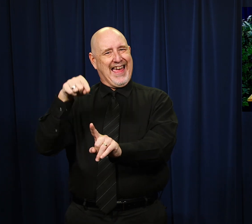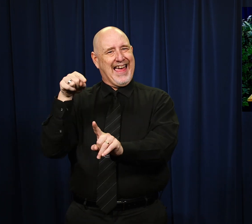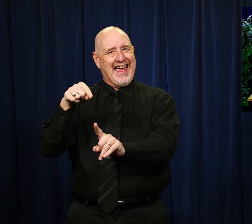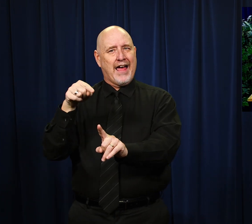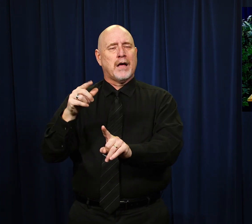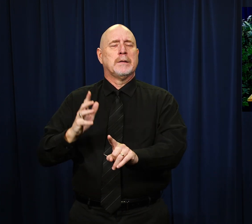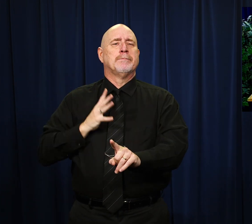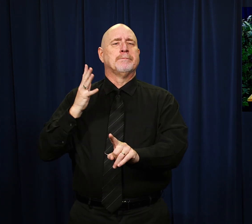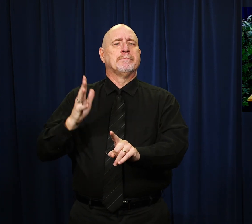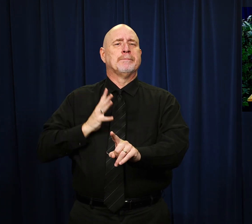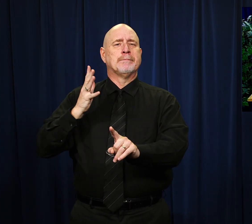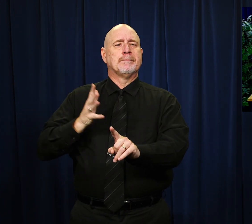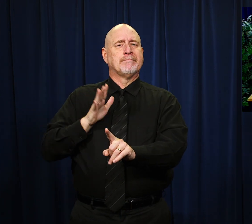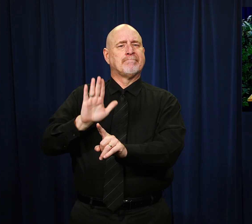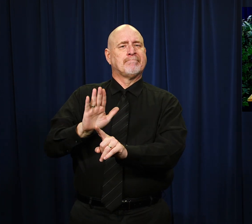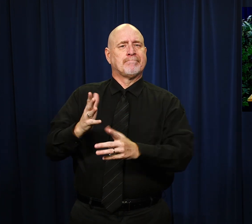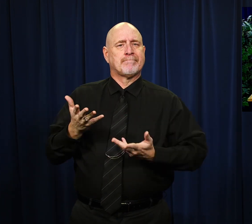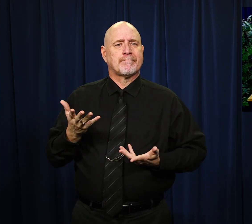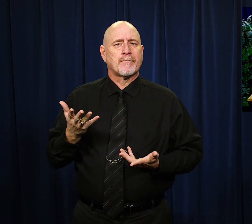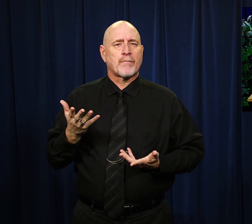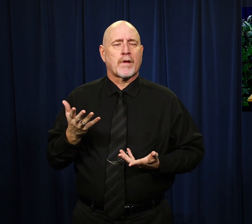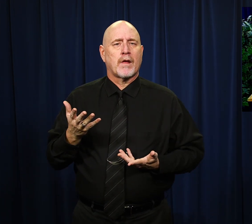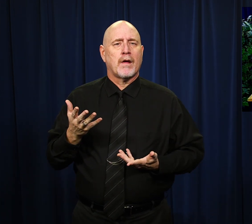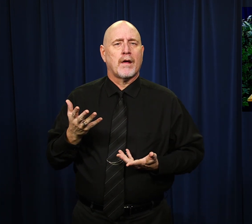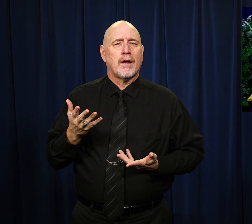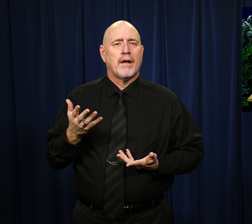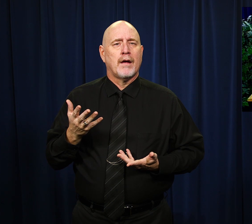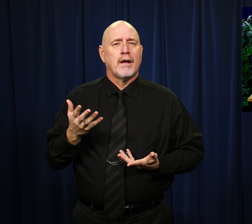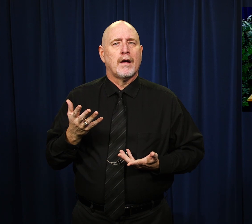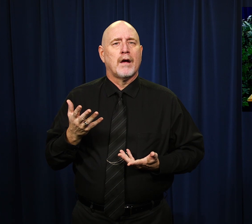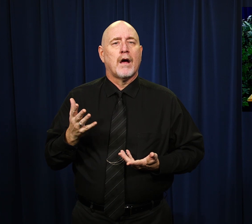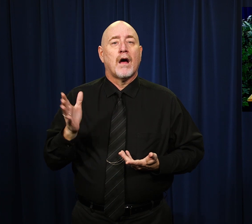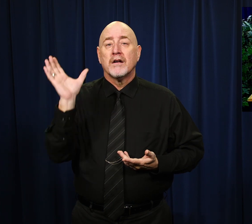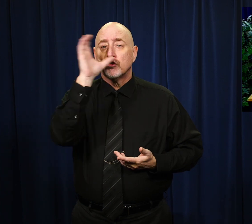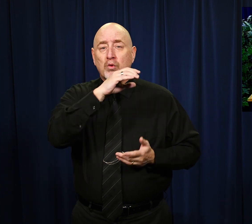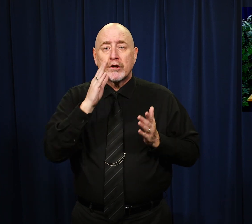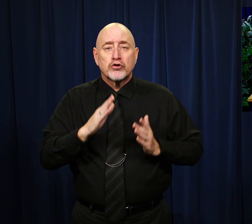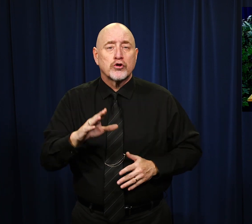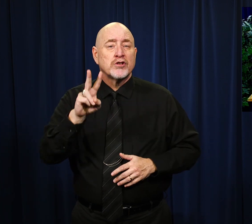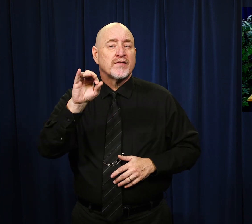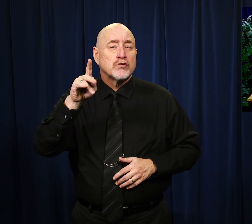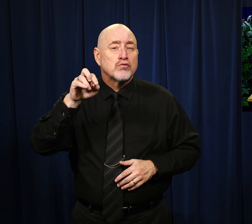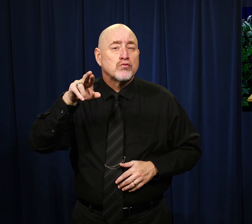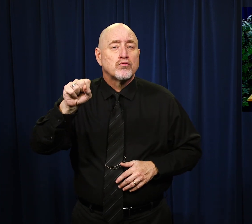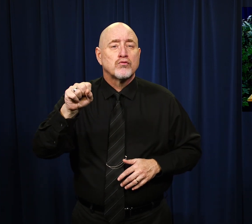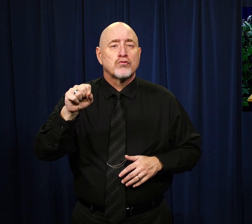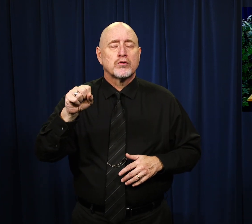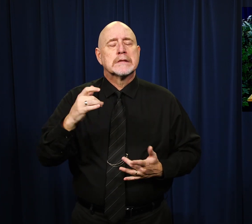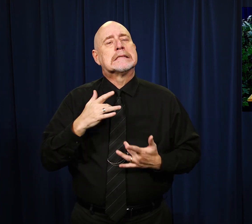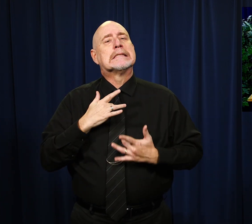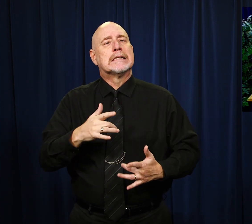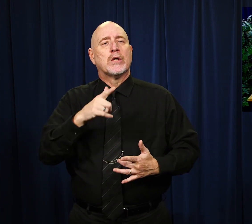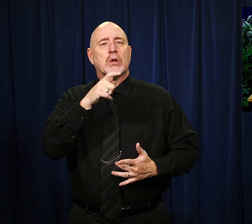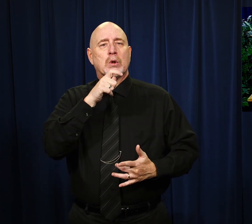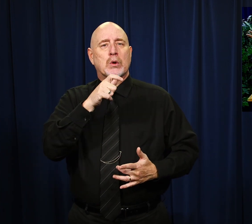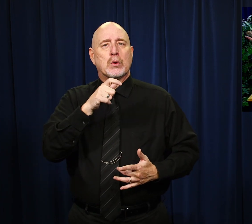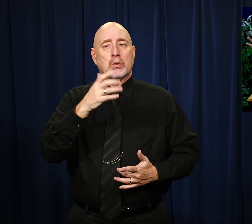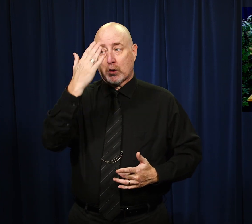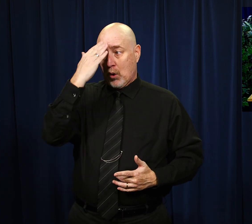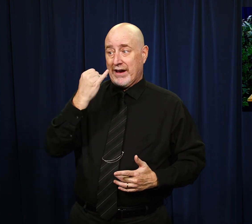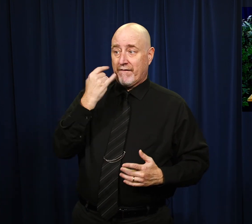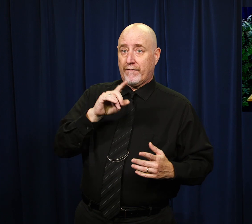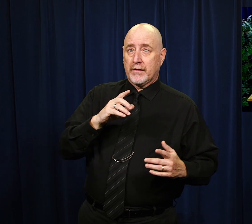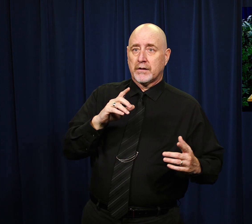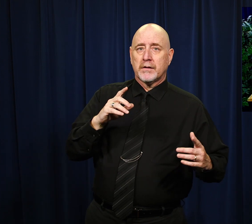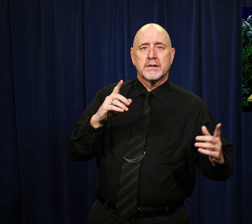very polite. In other words, strangers or people even who, especially people who would know him, know that they could